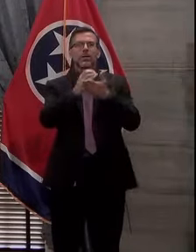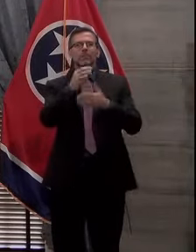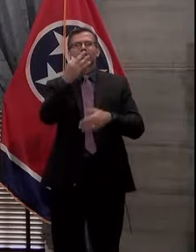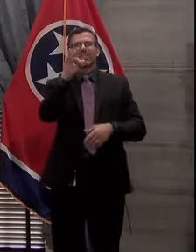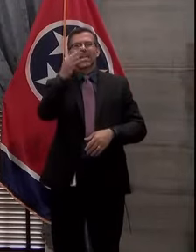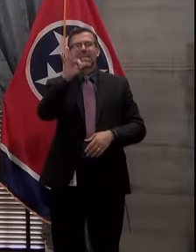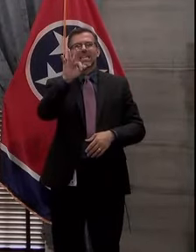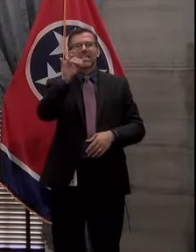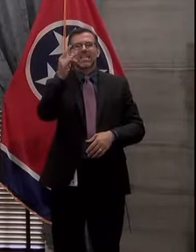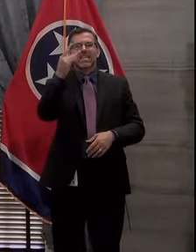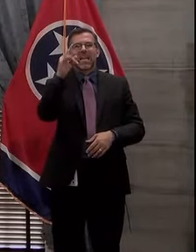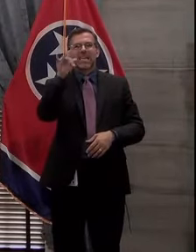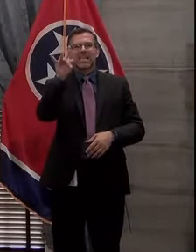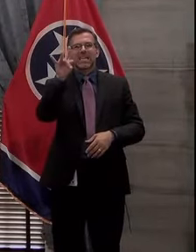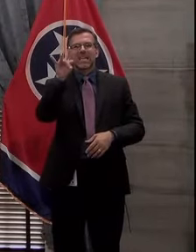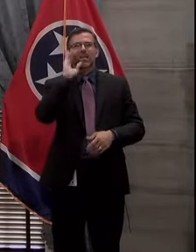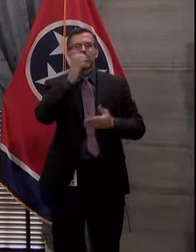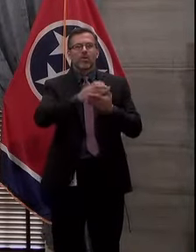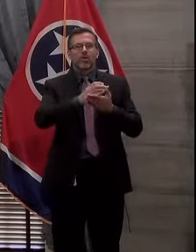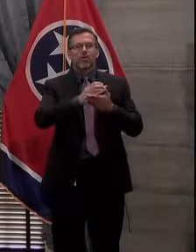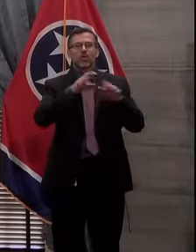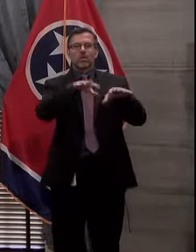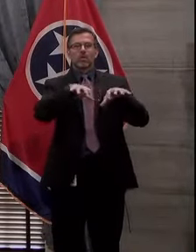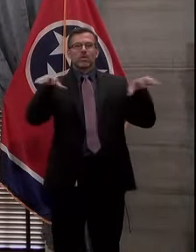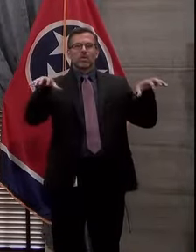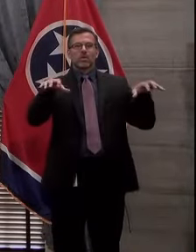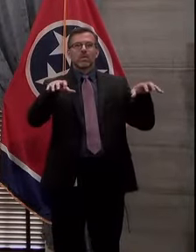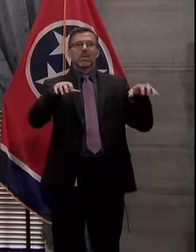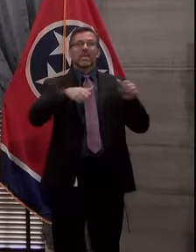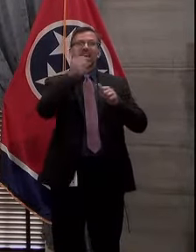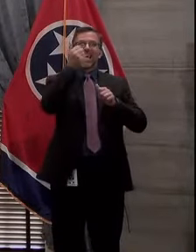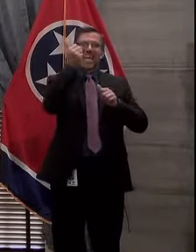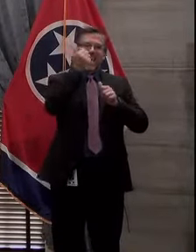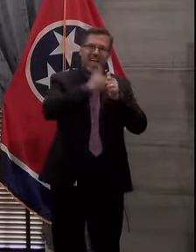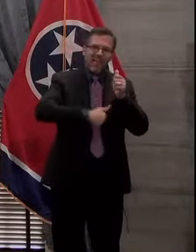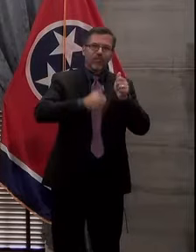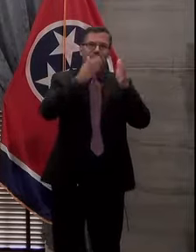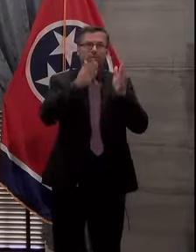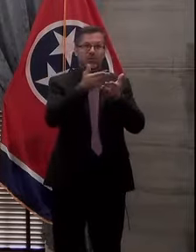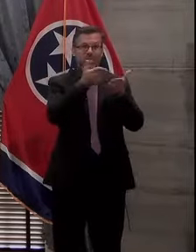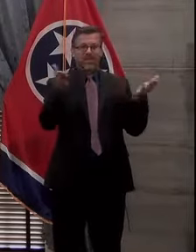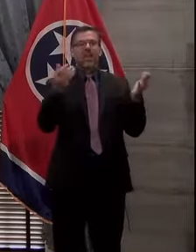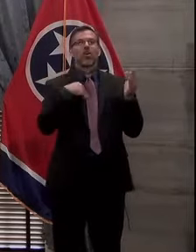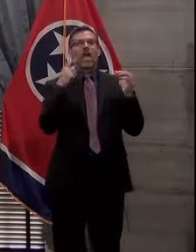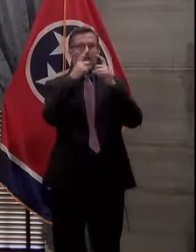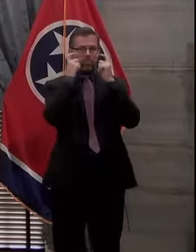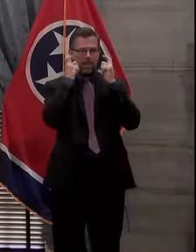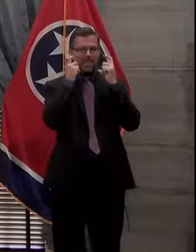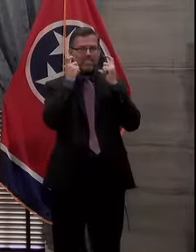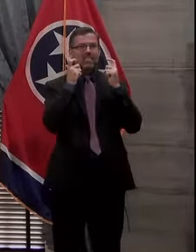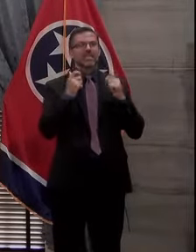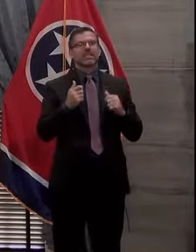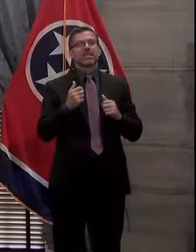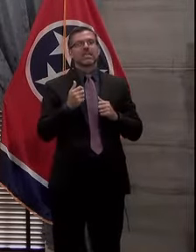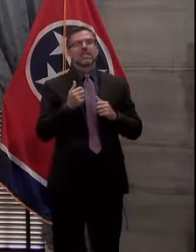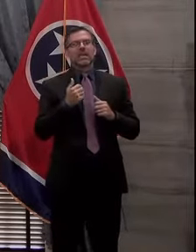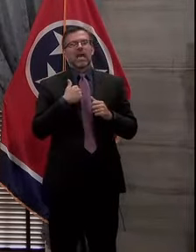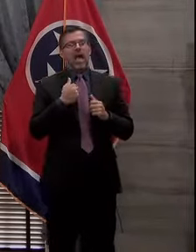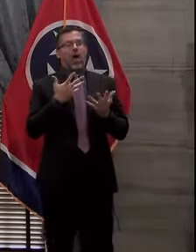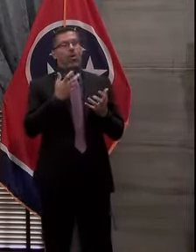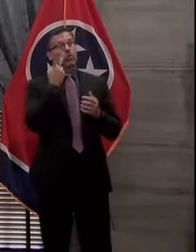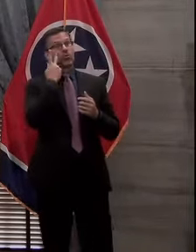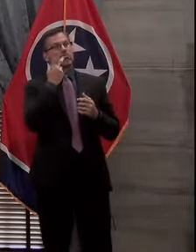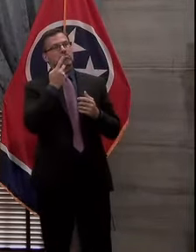a football game and every spectator in the stands had a mask on. And so that's how they dealt with that pandemic. I'd like to say we're a lot more